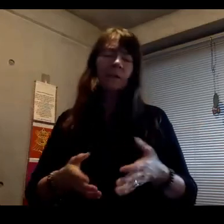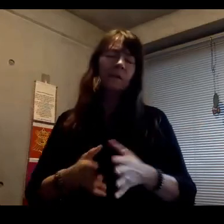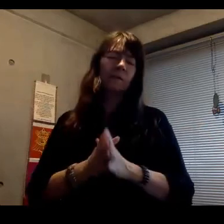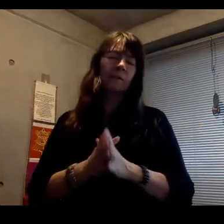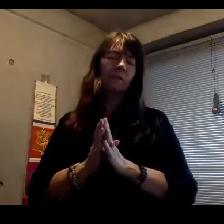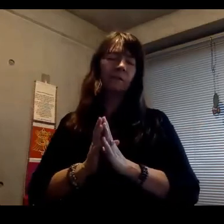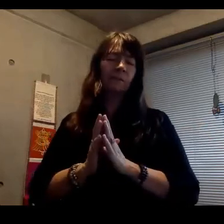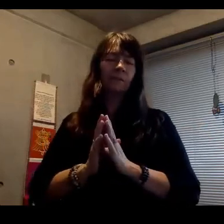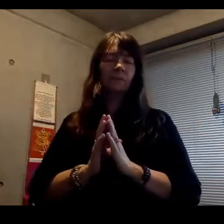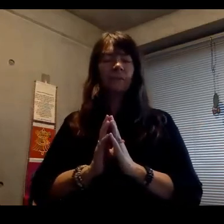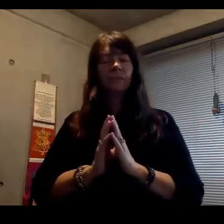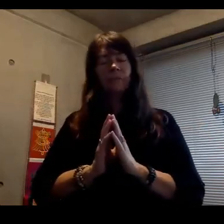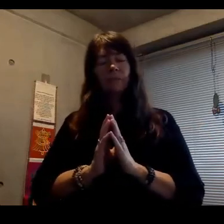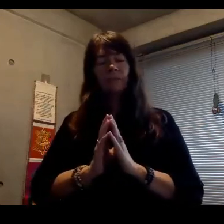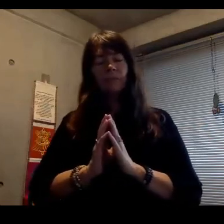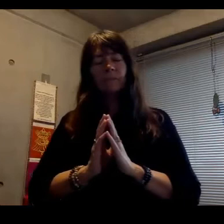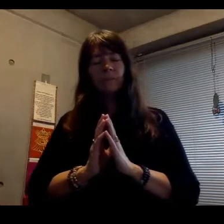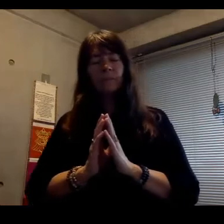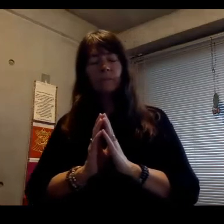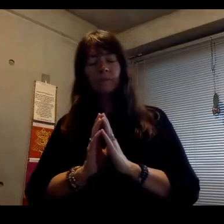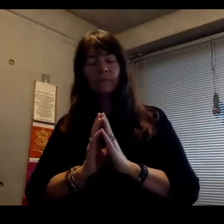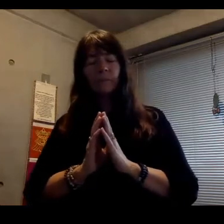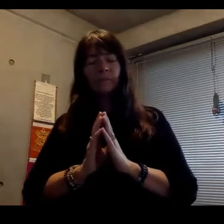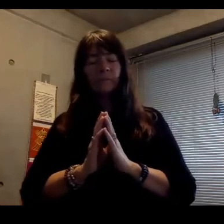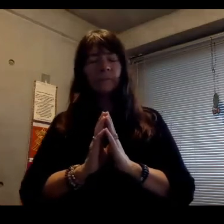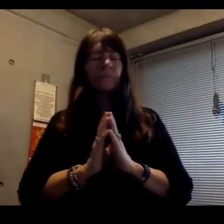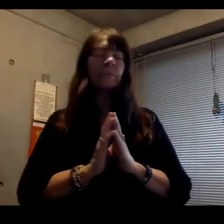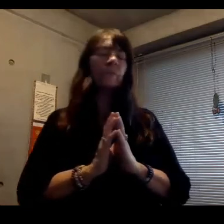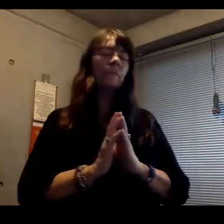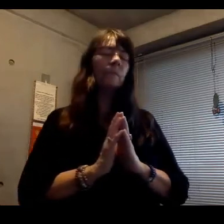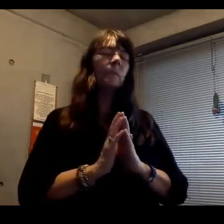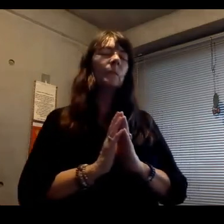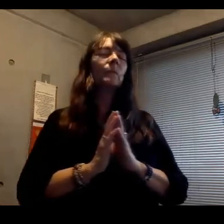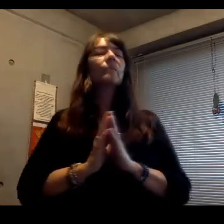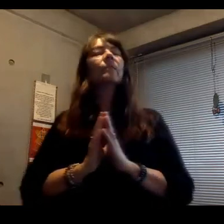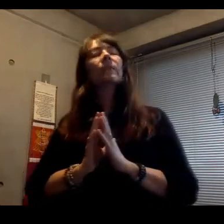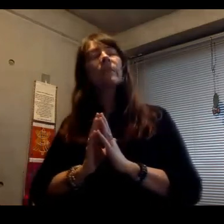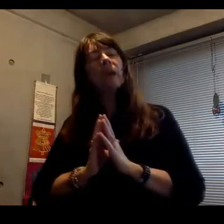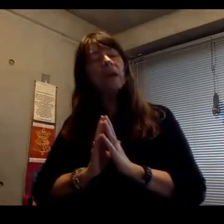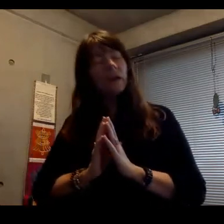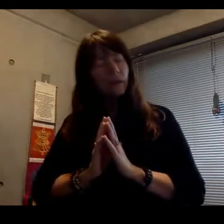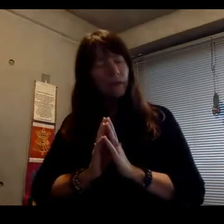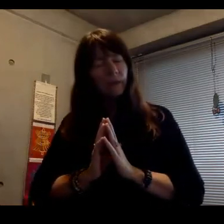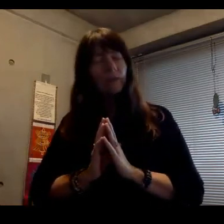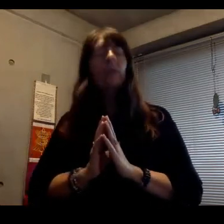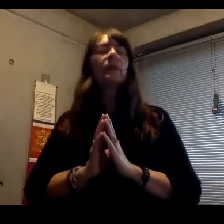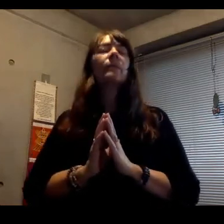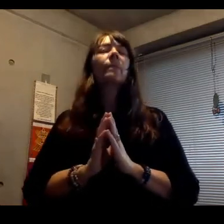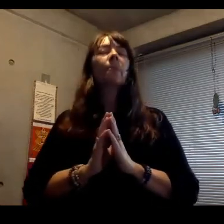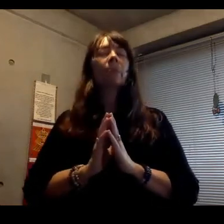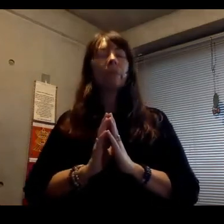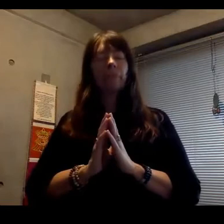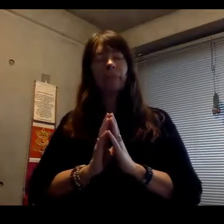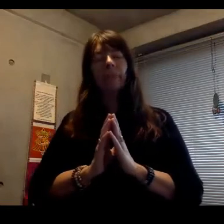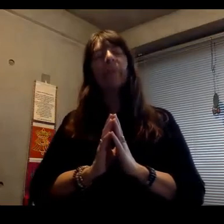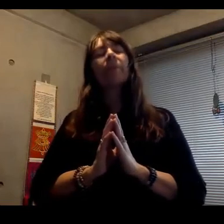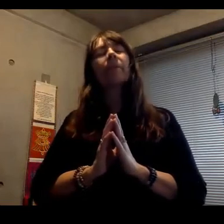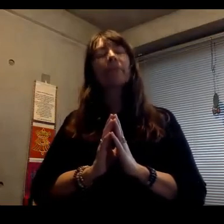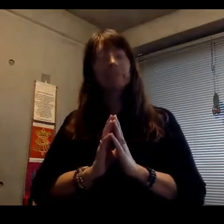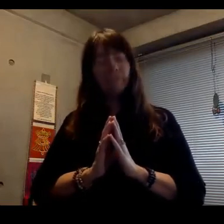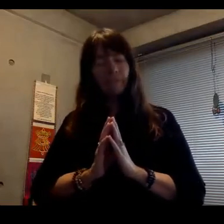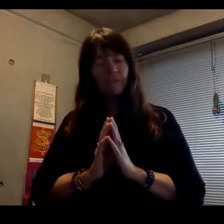Well, if I'm understanding correctly, you're only letting go for the moment or for a period of time